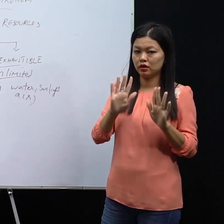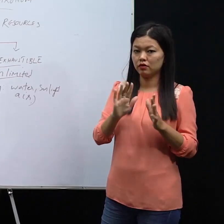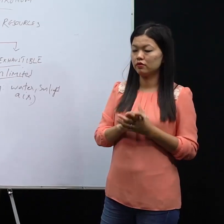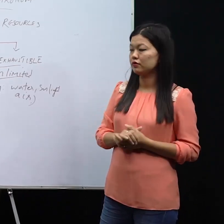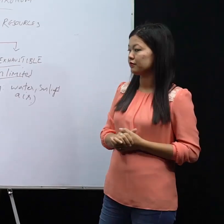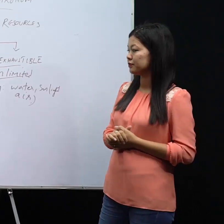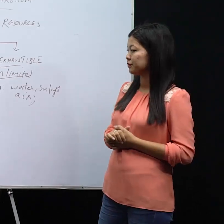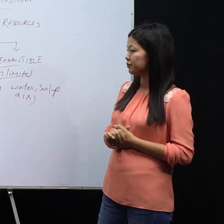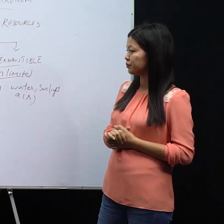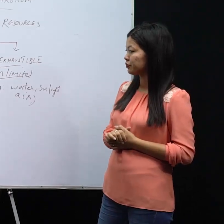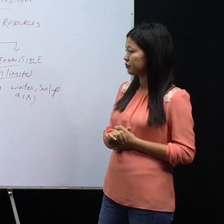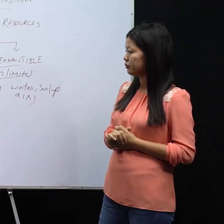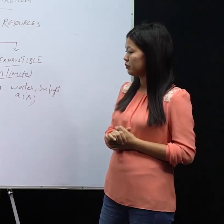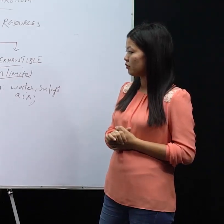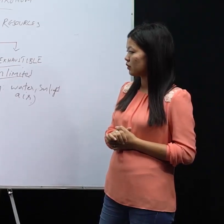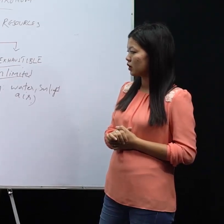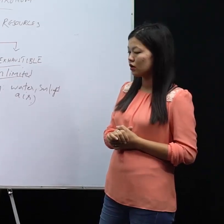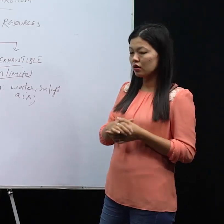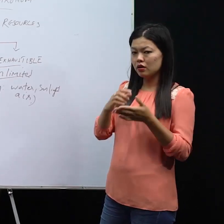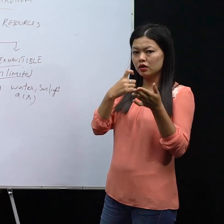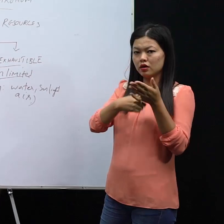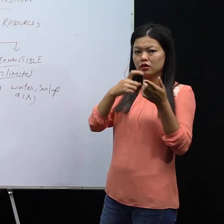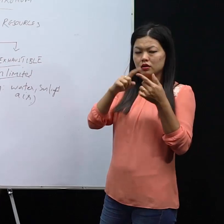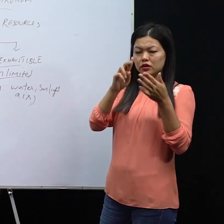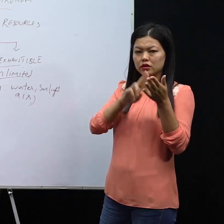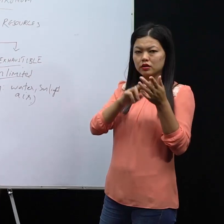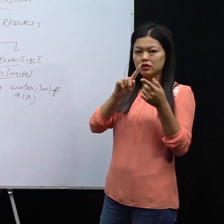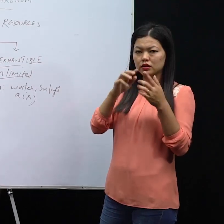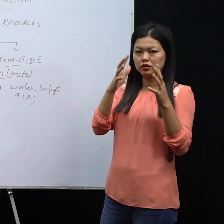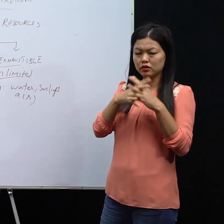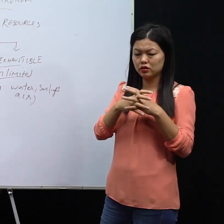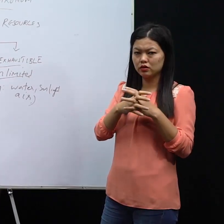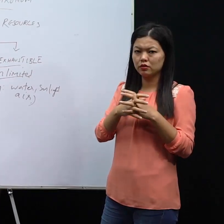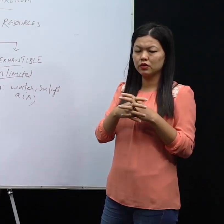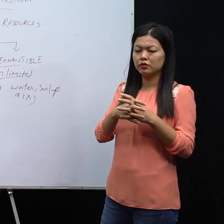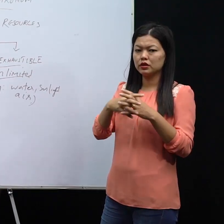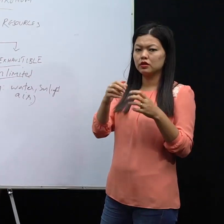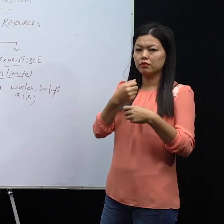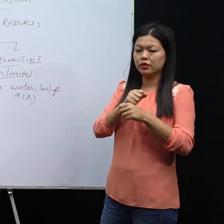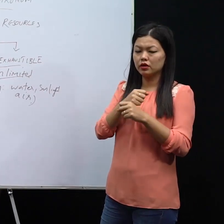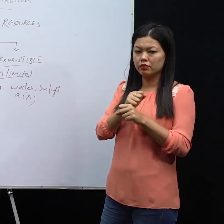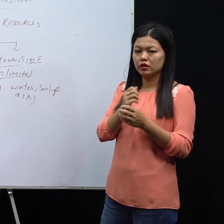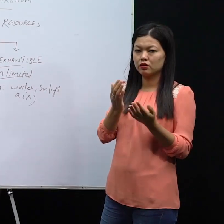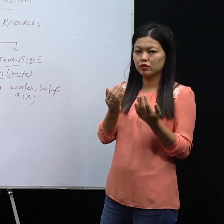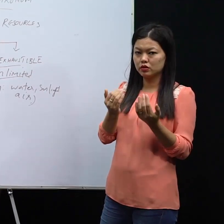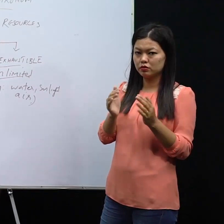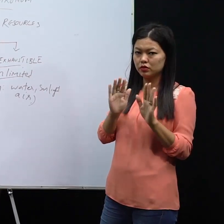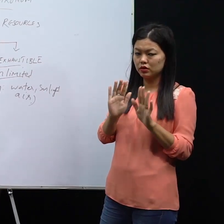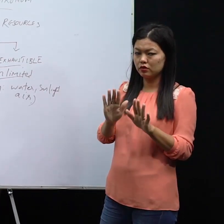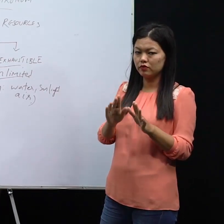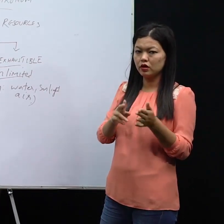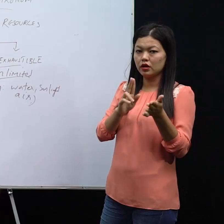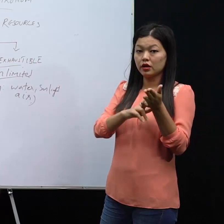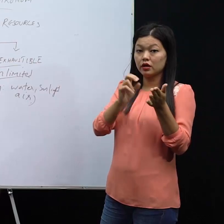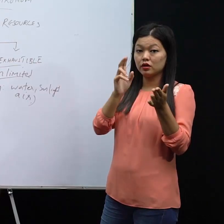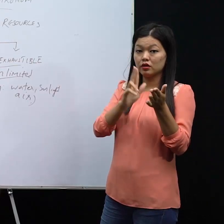resources. But non-renewable resources are like fossil fuels, because to produce a coal or a petroleum, it